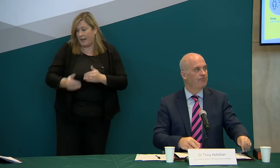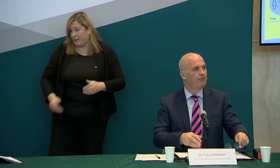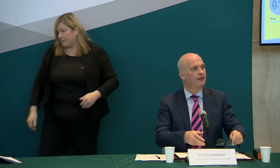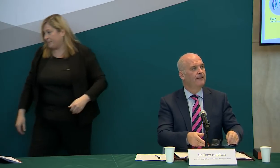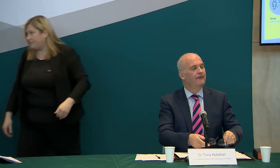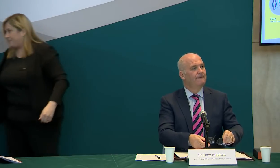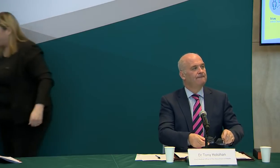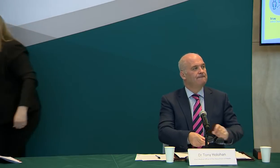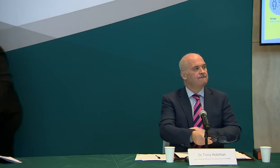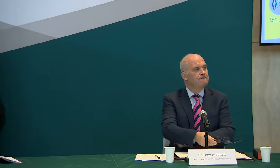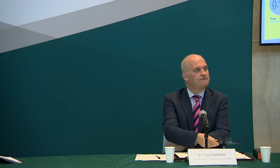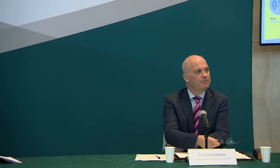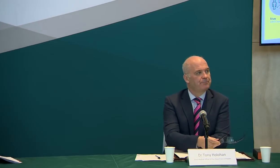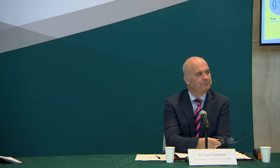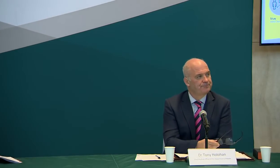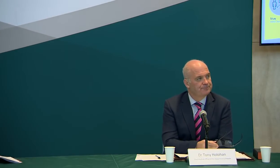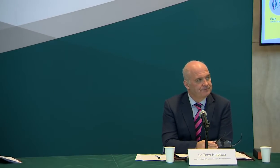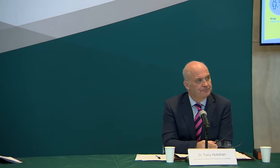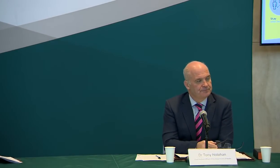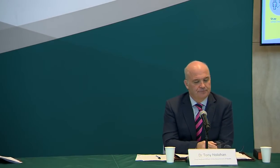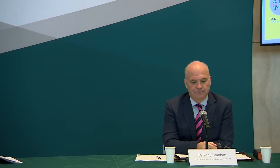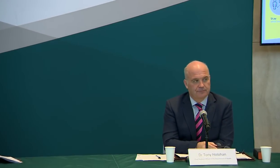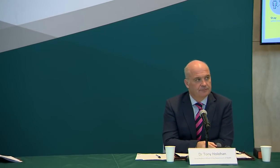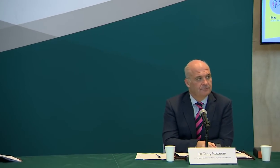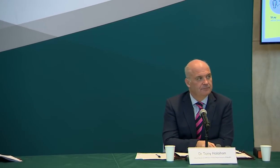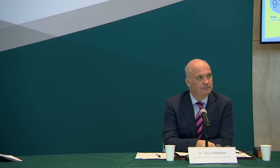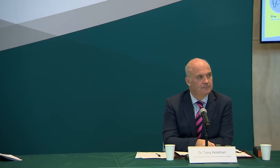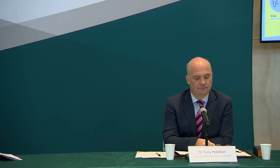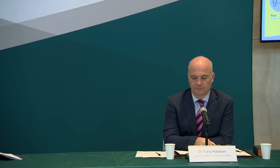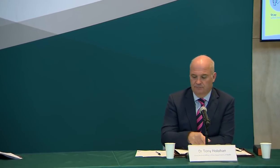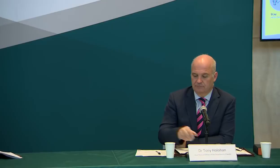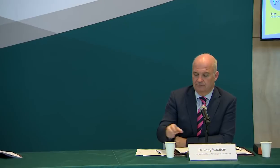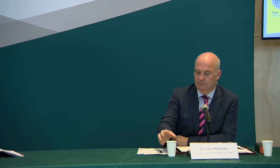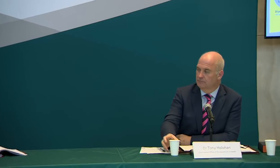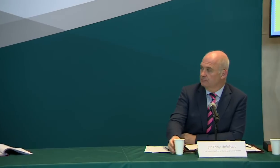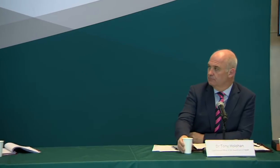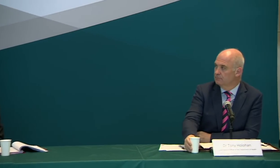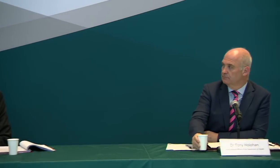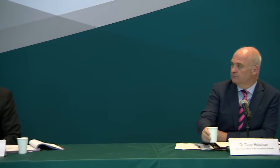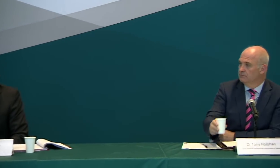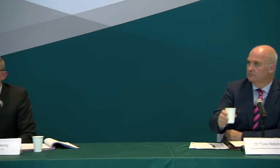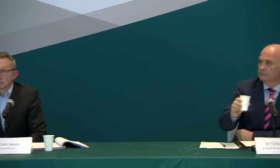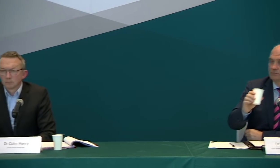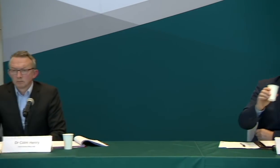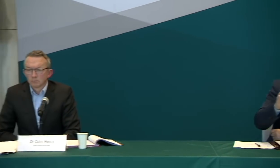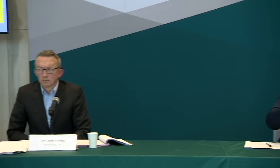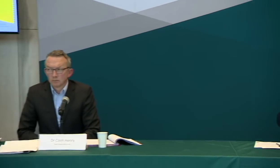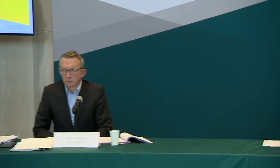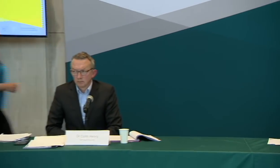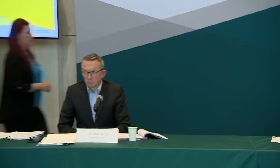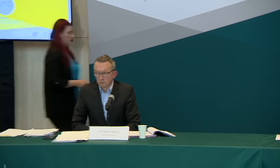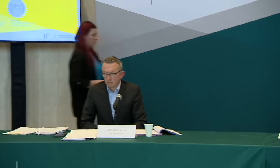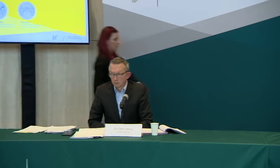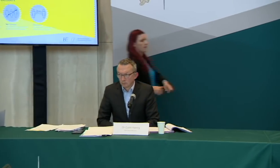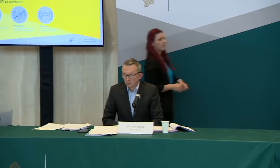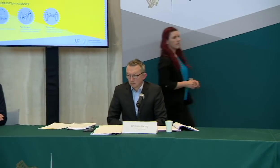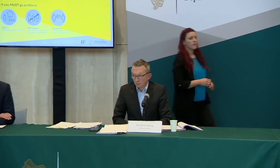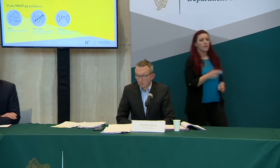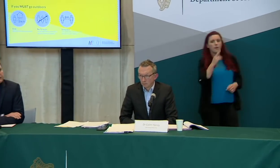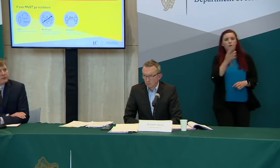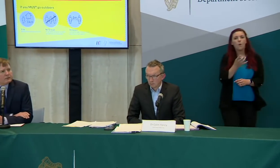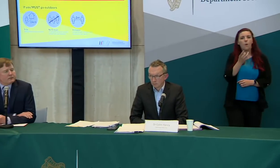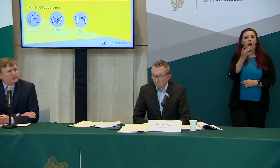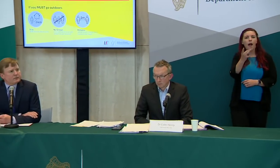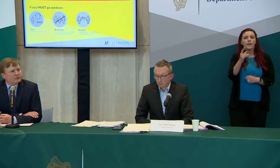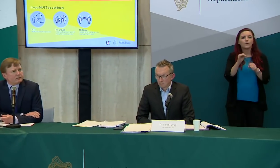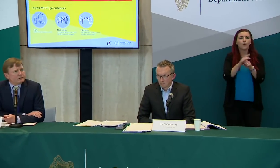Jack Horgan-Jones from the Irish Times. Cillian, can I get you to give us a time frame for those changes that you just described there, the various systems talking to